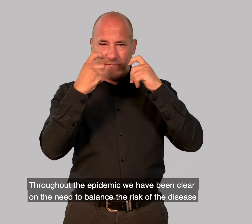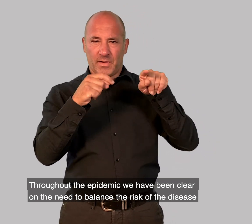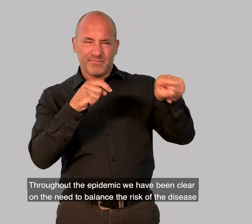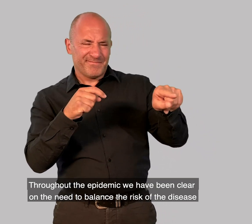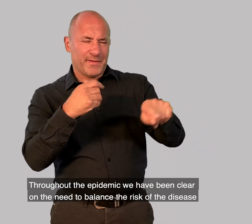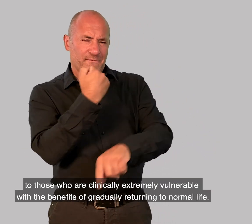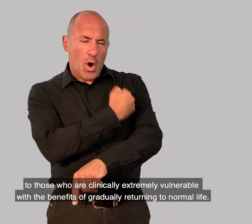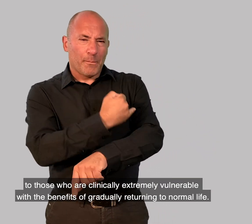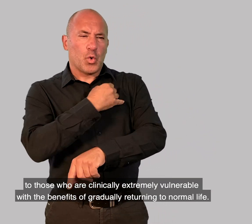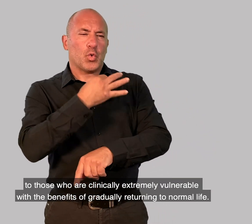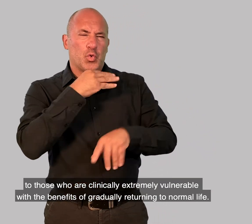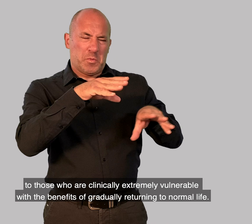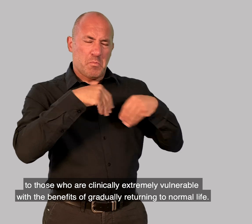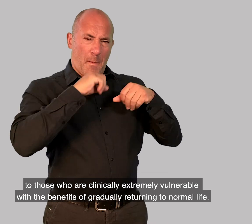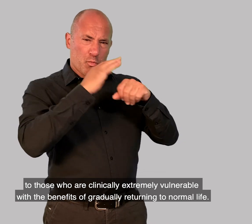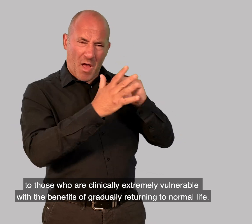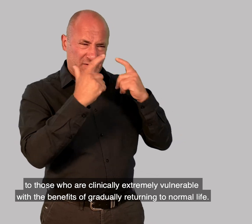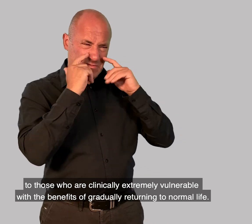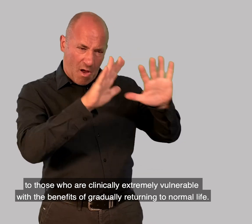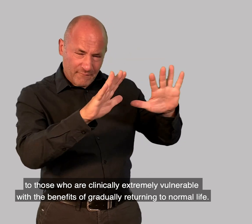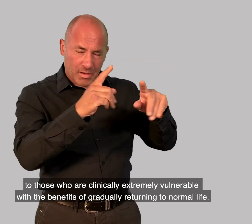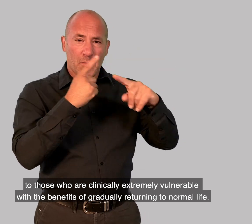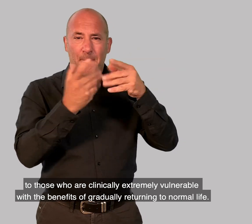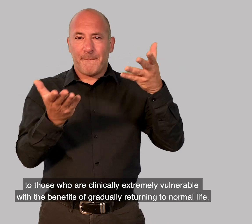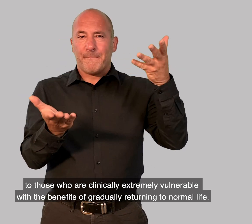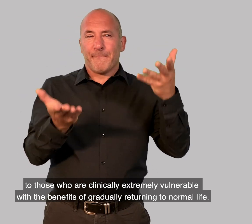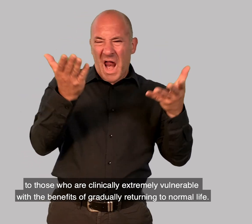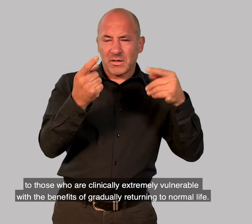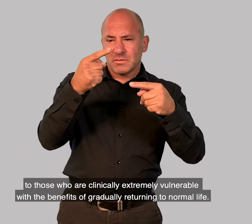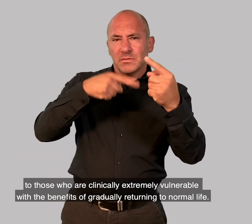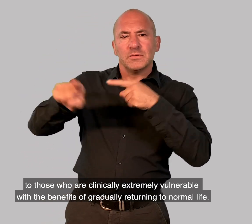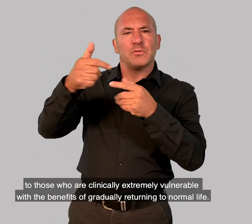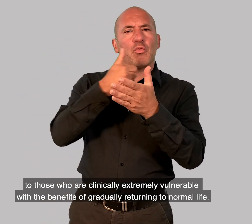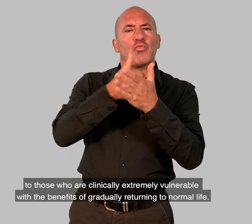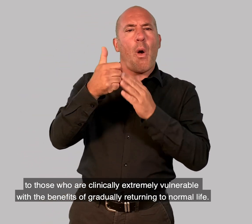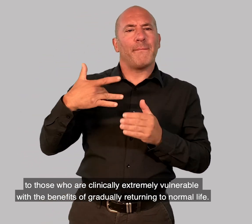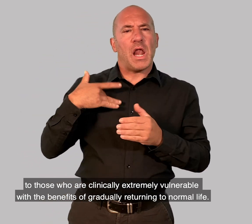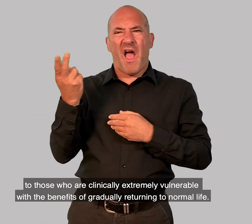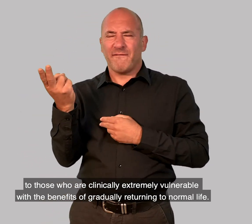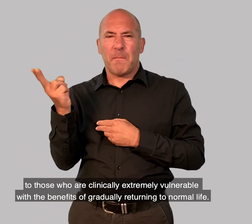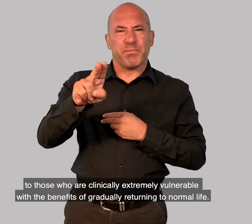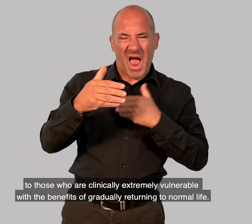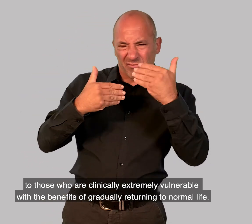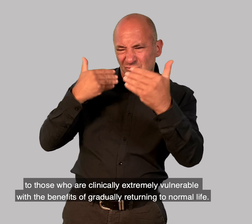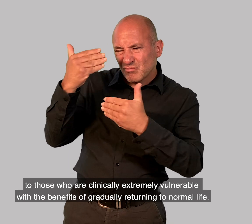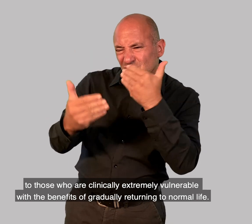clinically extremely vulnerable with the benefits of gradually returning to normal life.